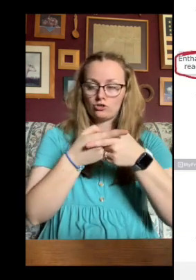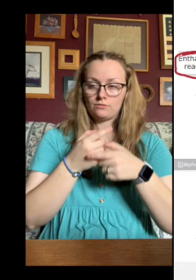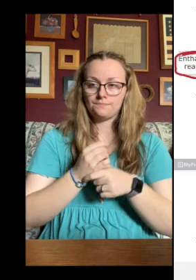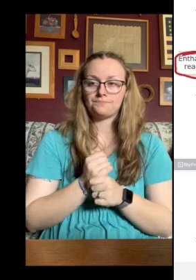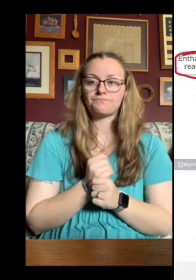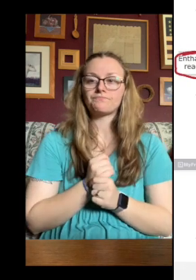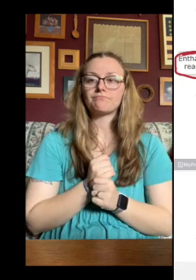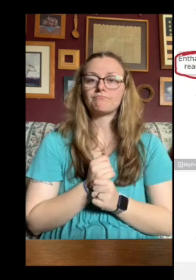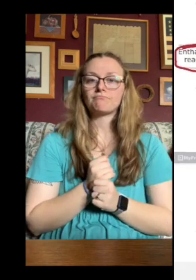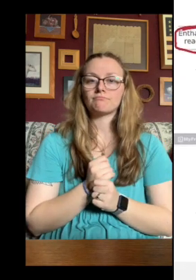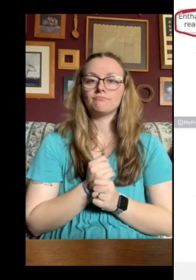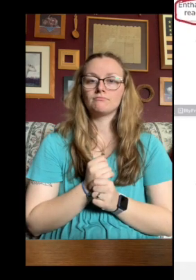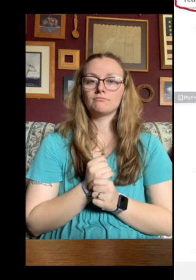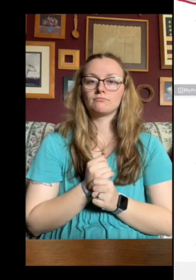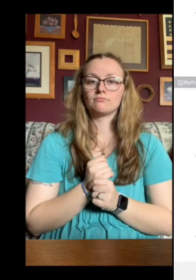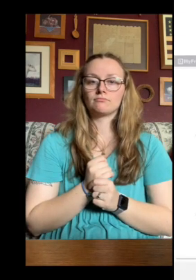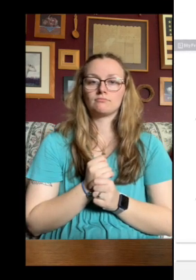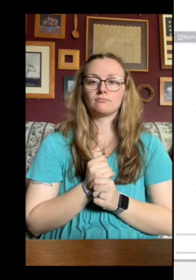Okay.